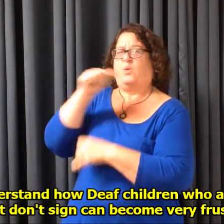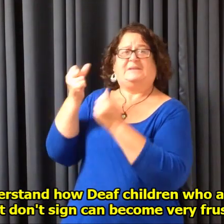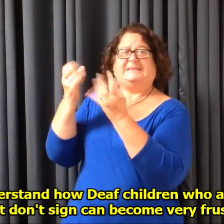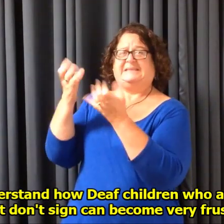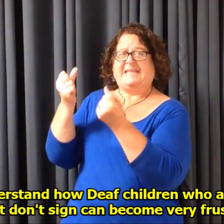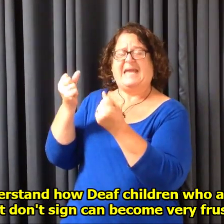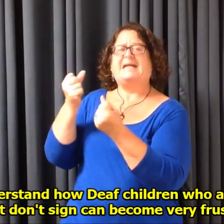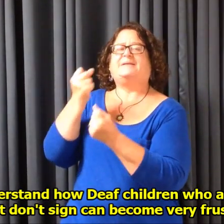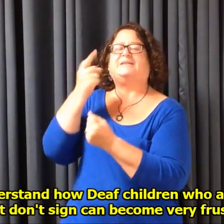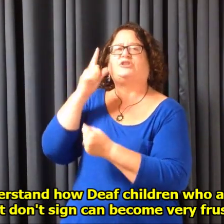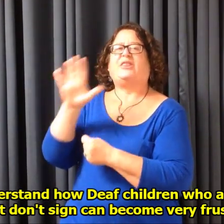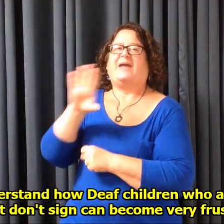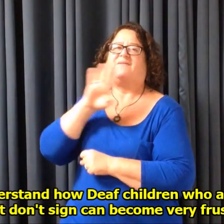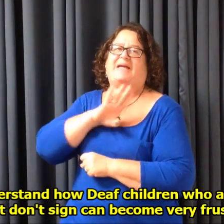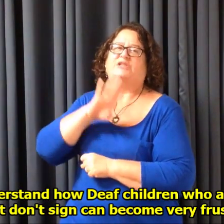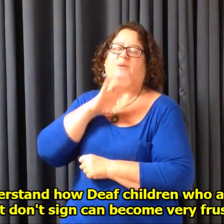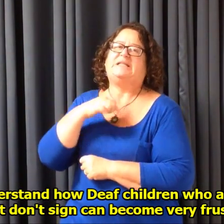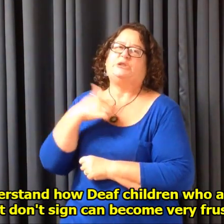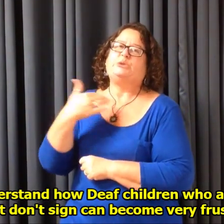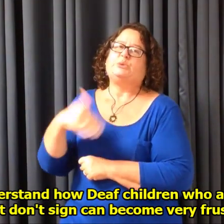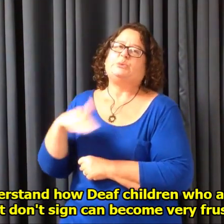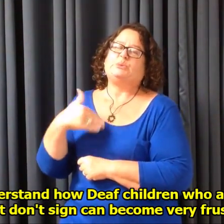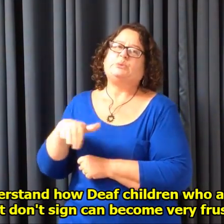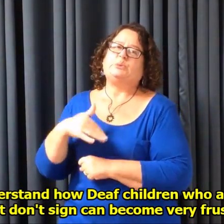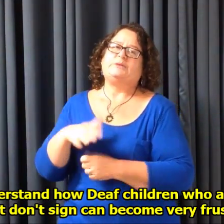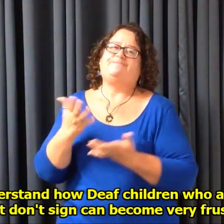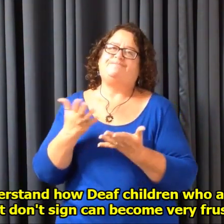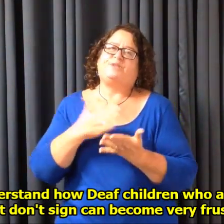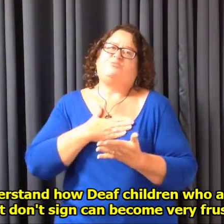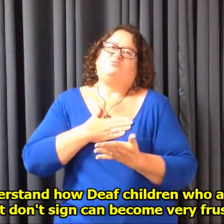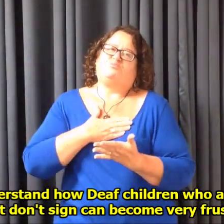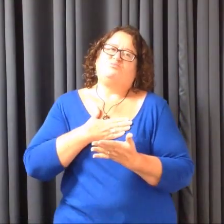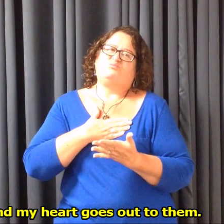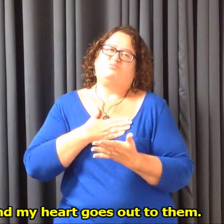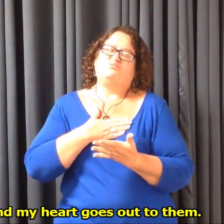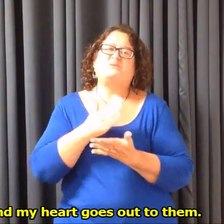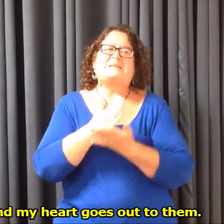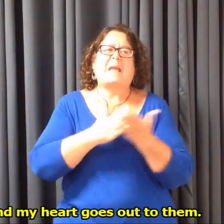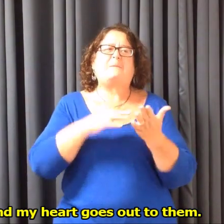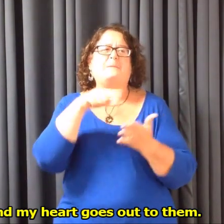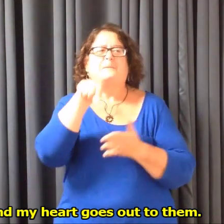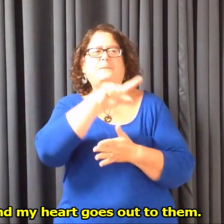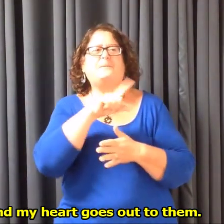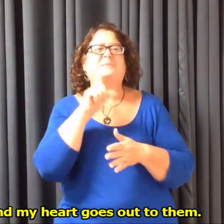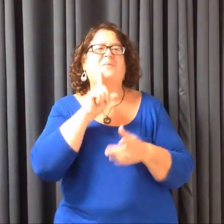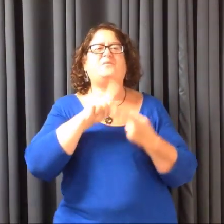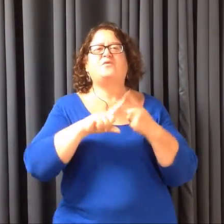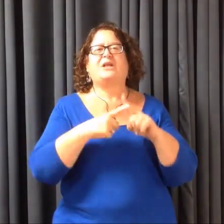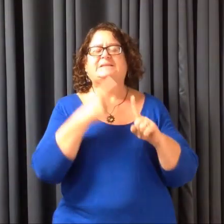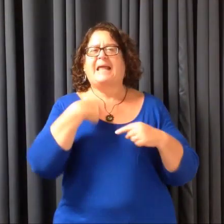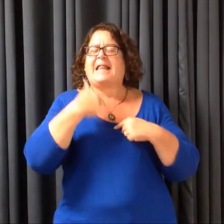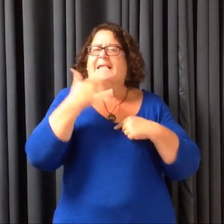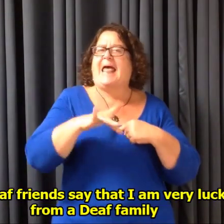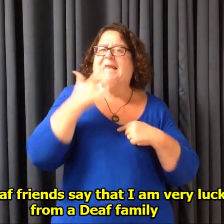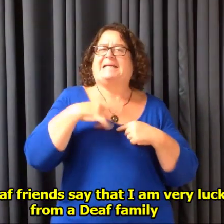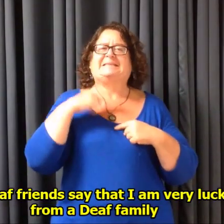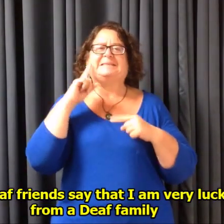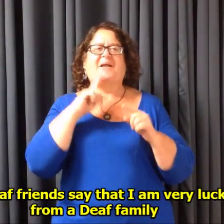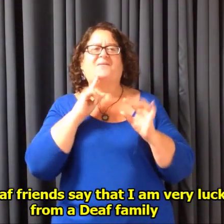deaf children who are born to families that don't sign can become very frustrated, and my heart goes out to them. Some of my deaf friends